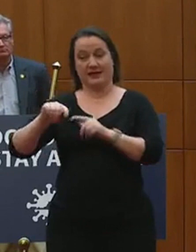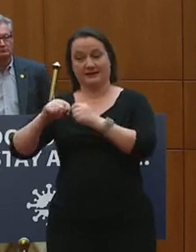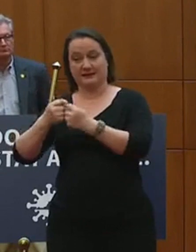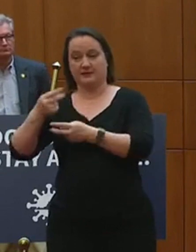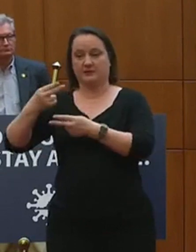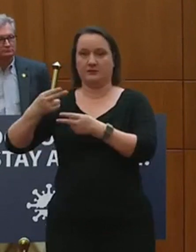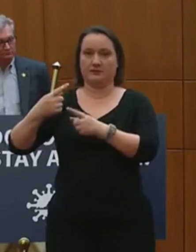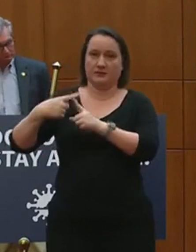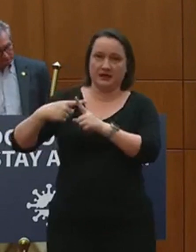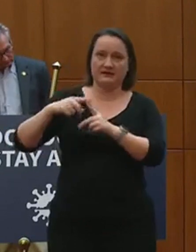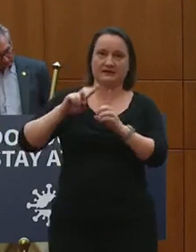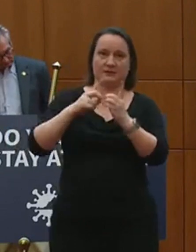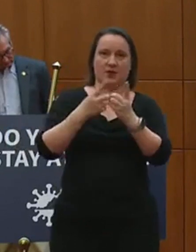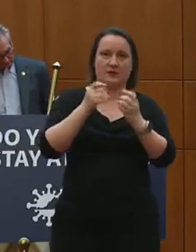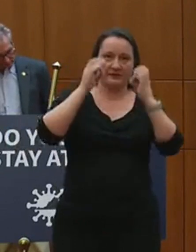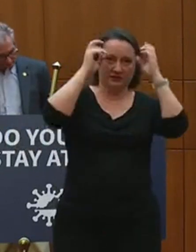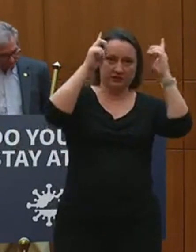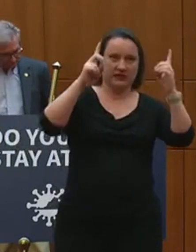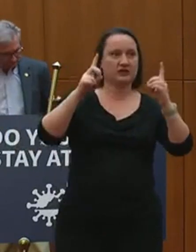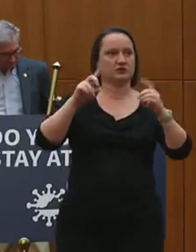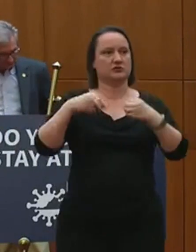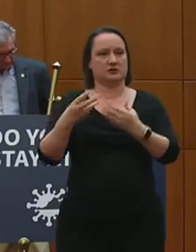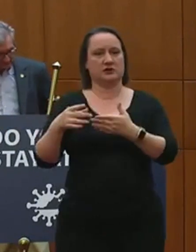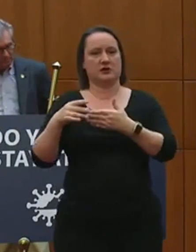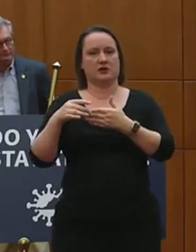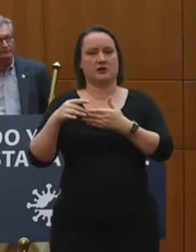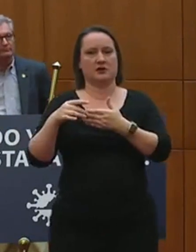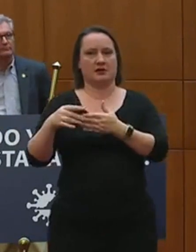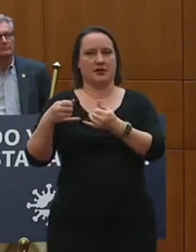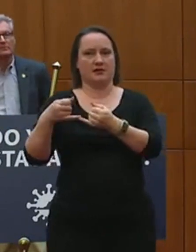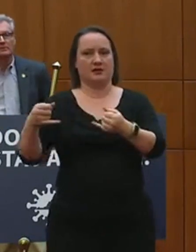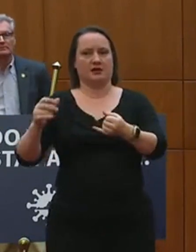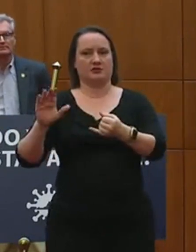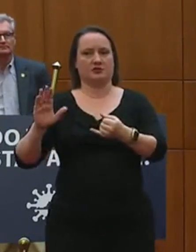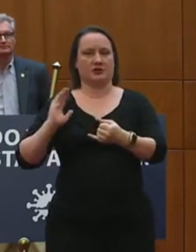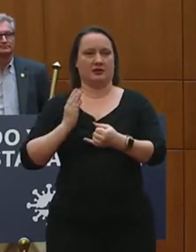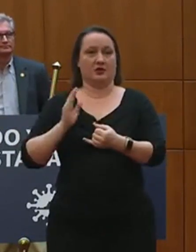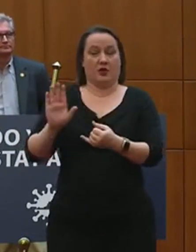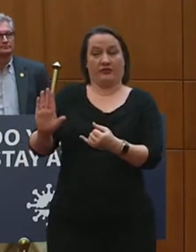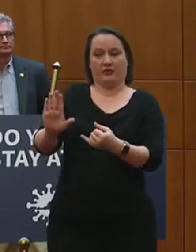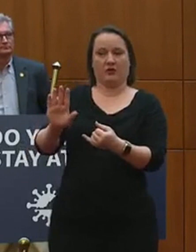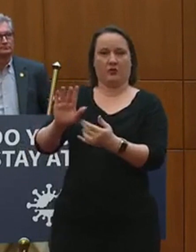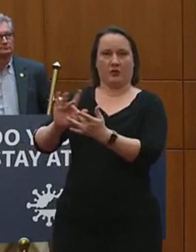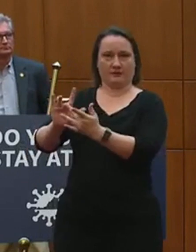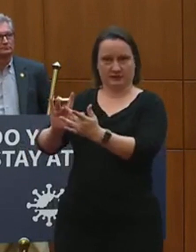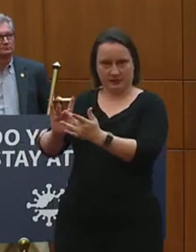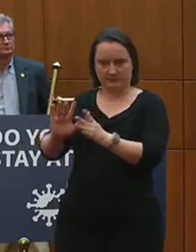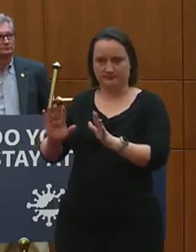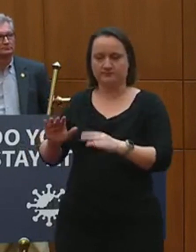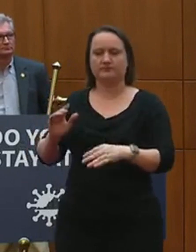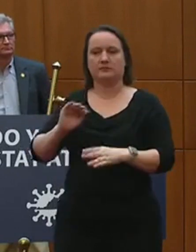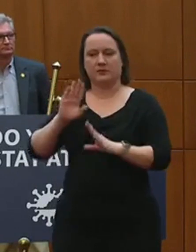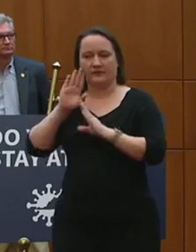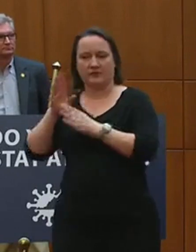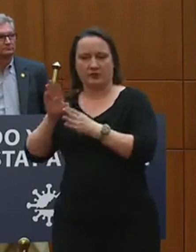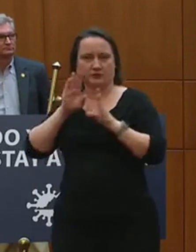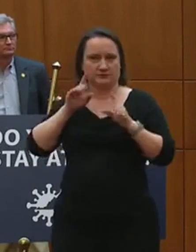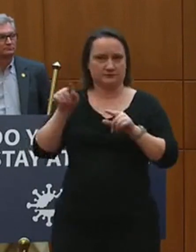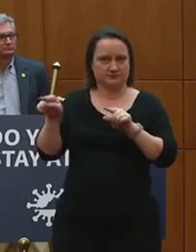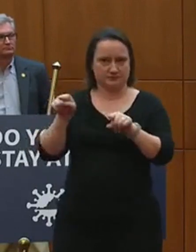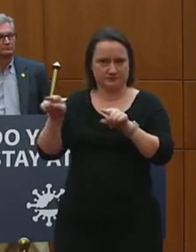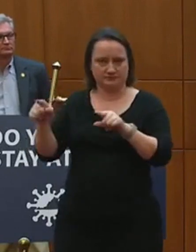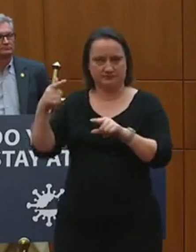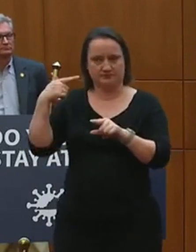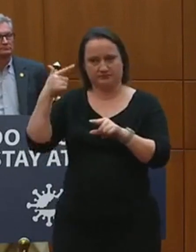Education, have put out guidelines on their website. So I think that's where we're focused, and we continue to make